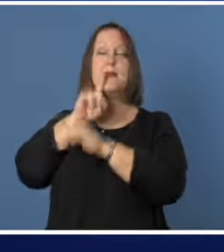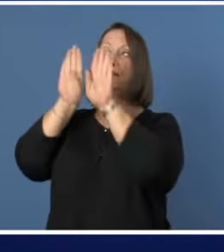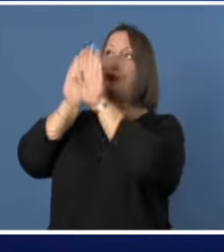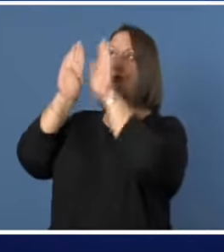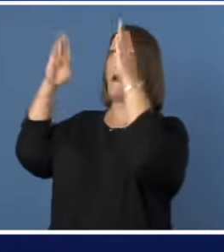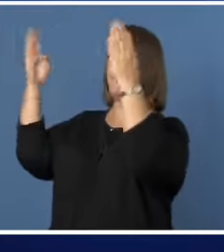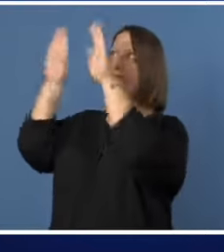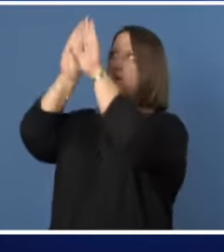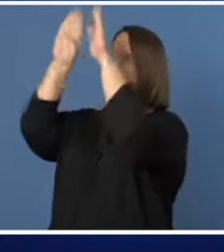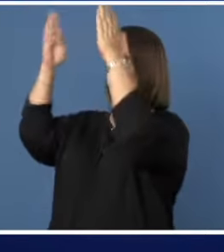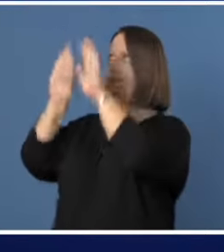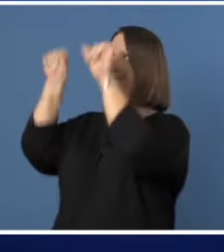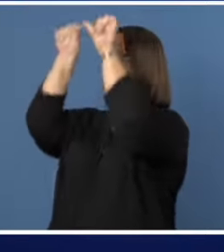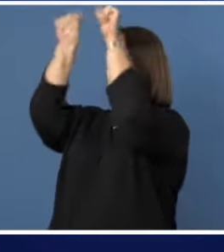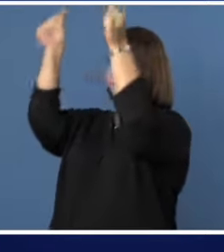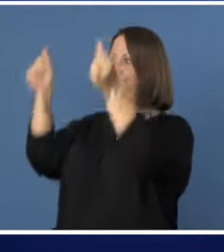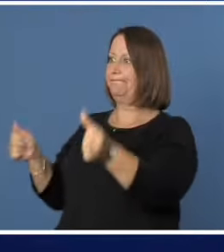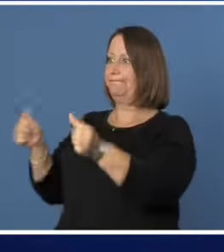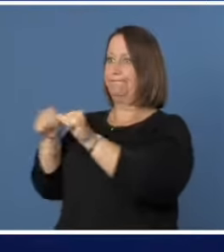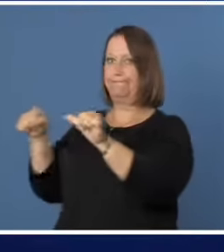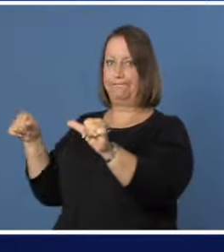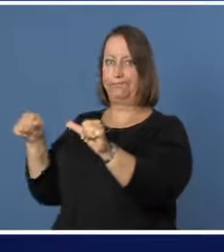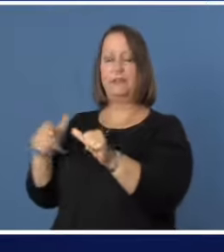duct tape and plastic sheeting.